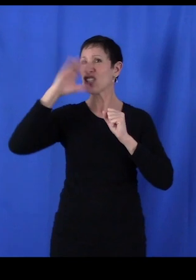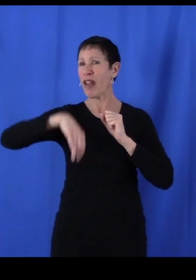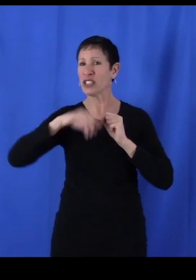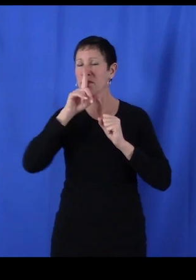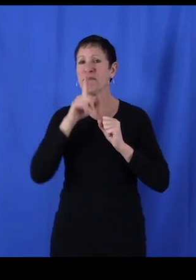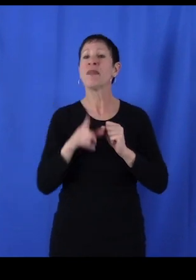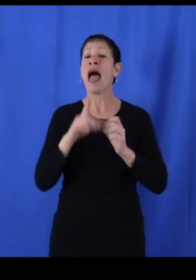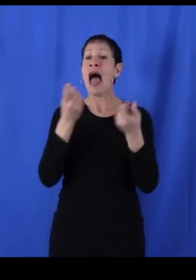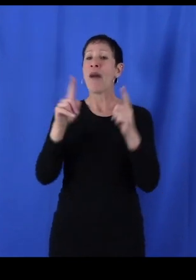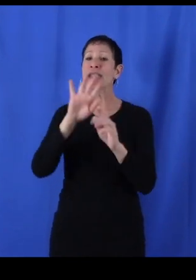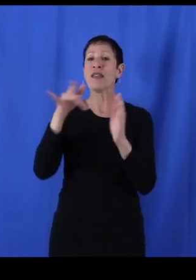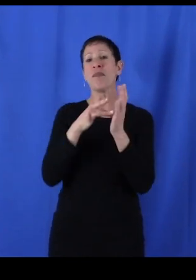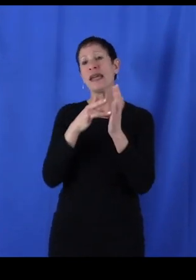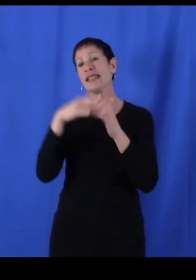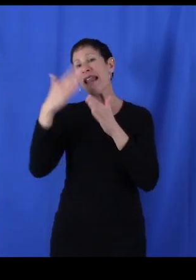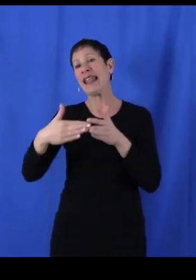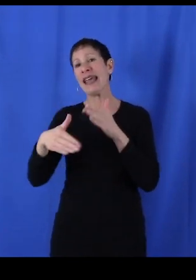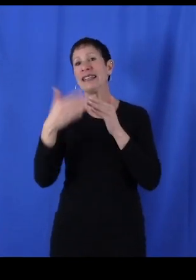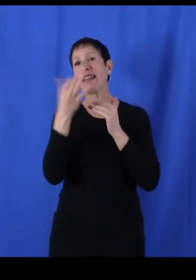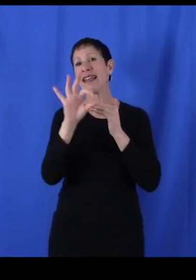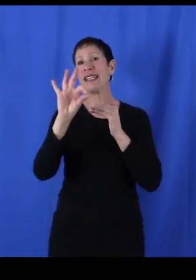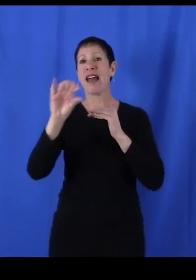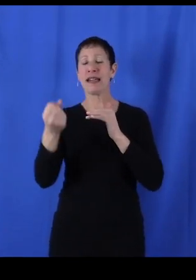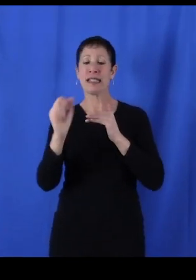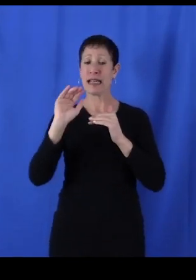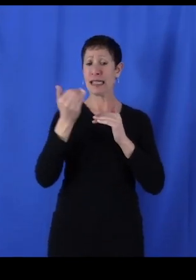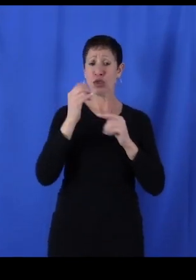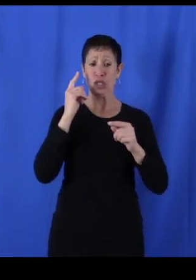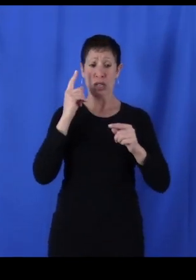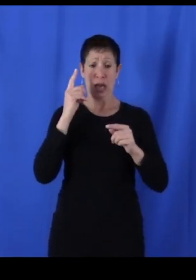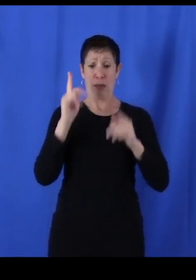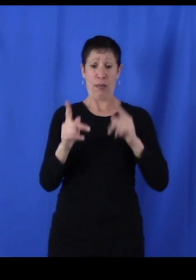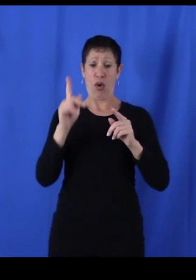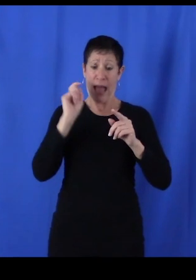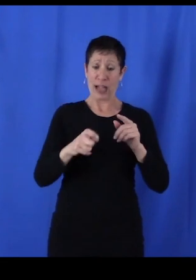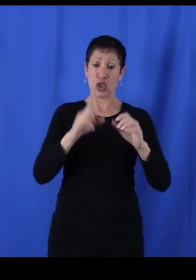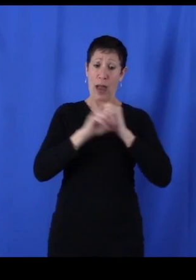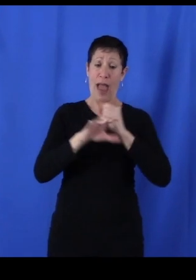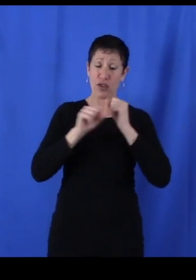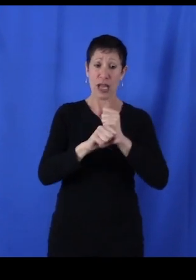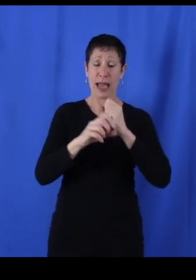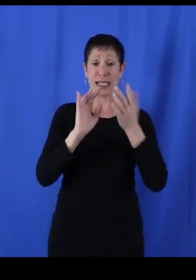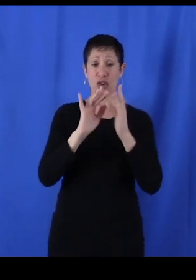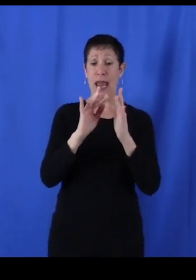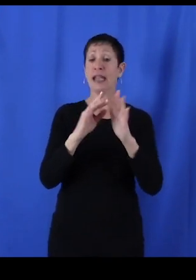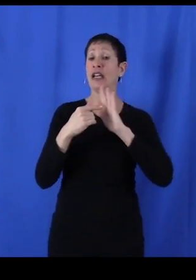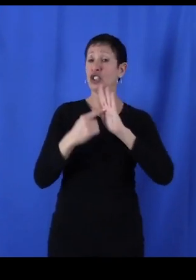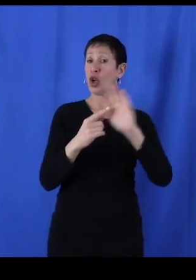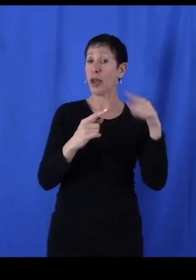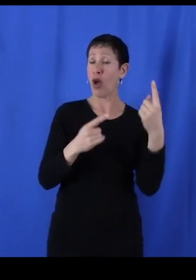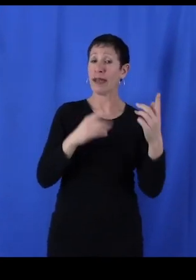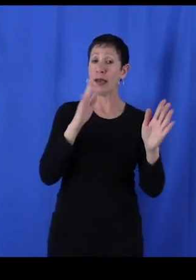So this wasn't an anomaly. And in the mid to late 1990s, it seemed almost impossible to advertise the internet